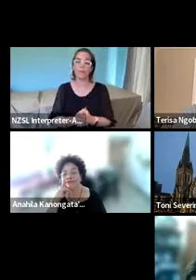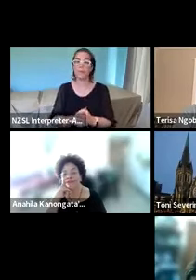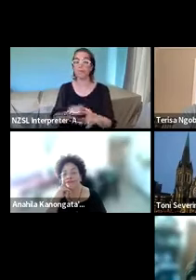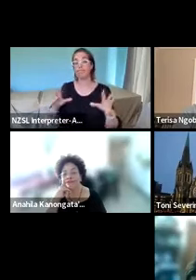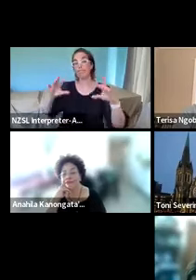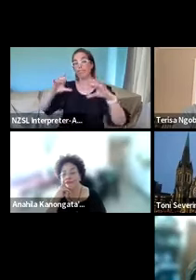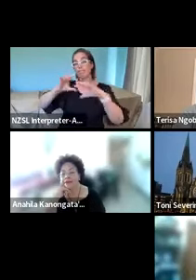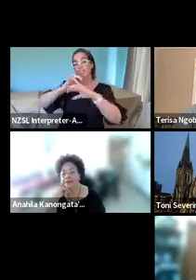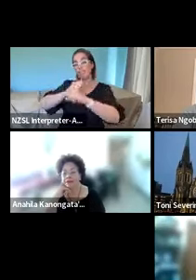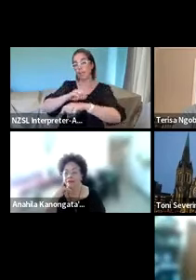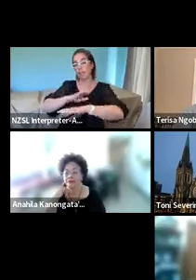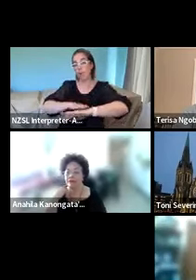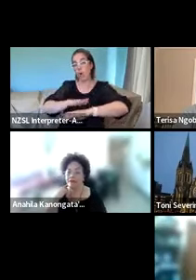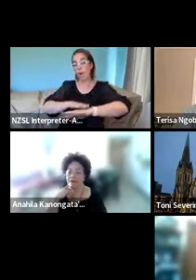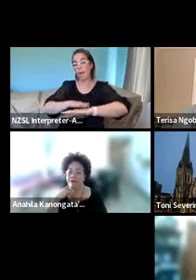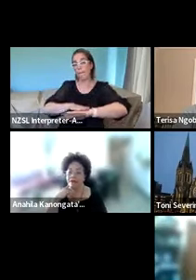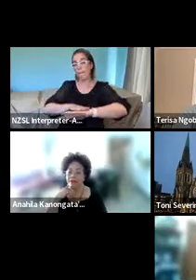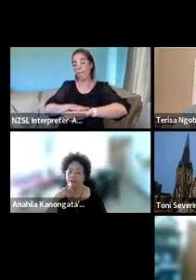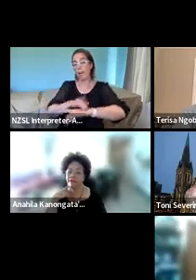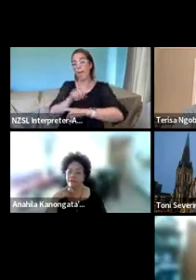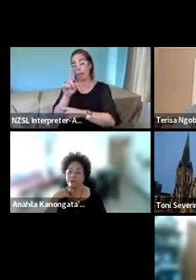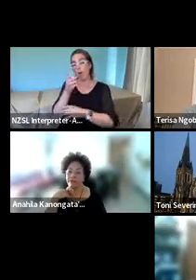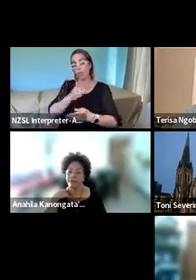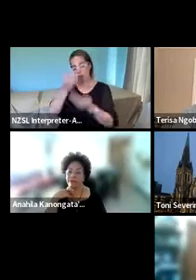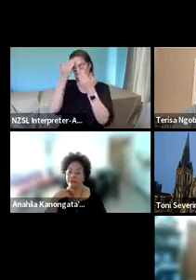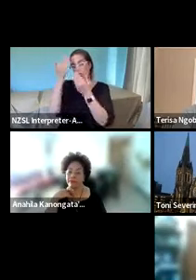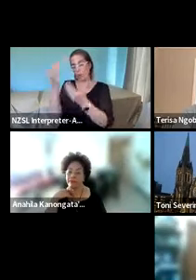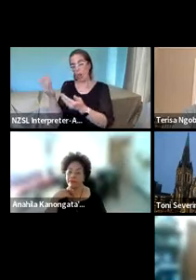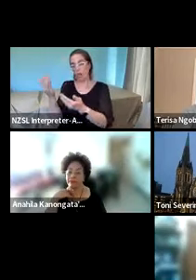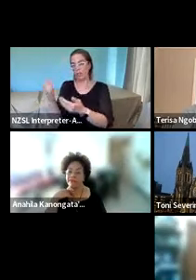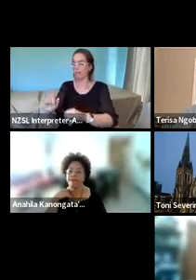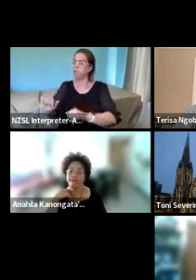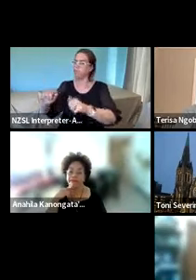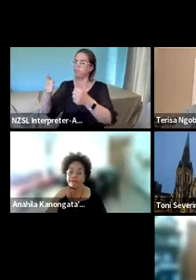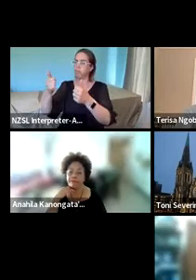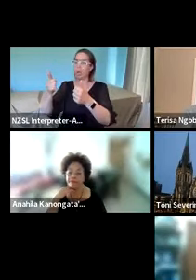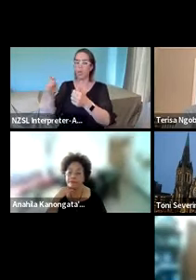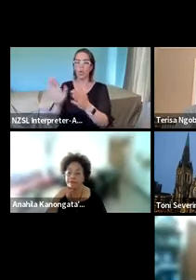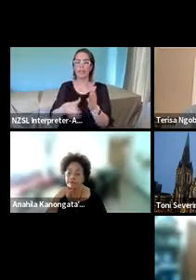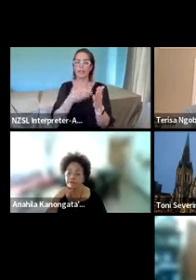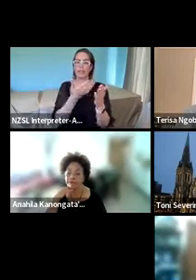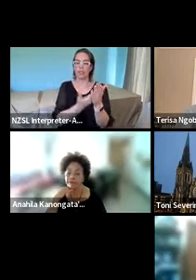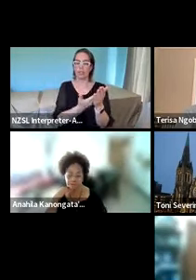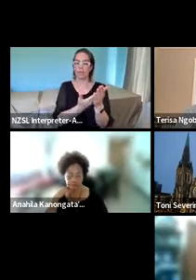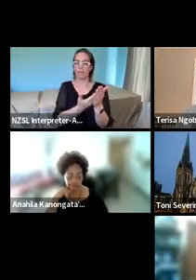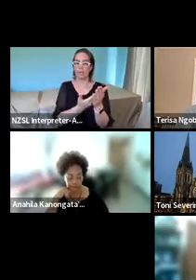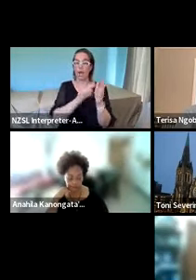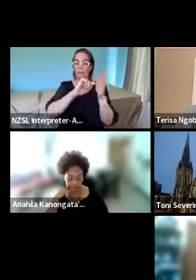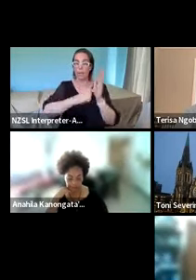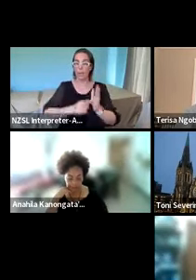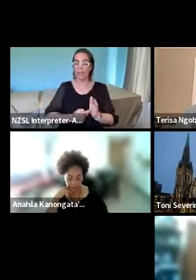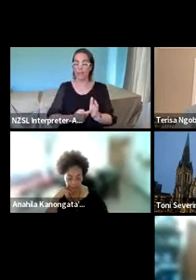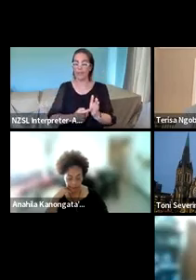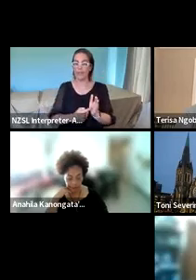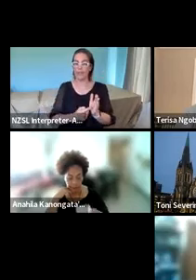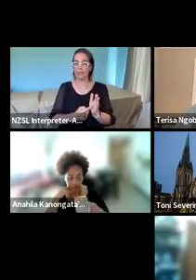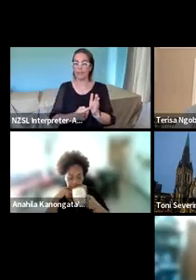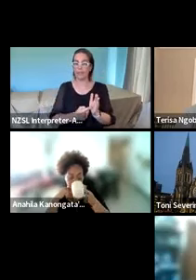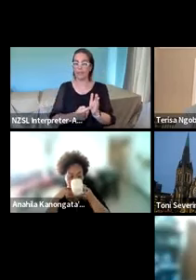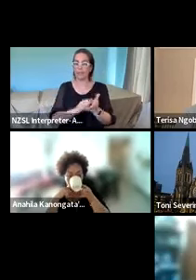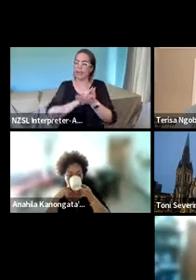end of time, but I just have to acknowledge it's a really good submission on a point that's